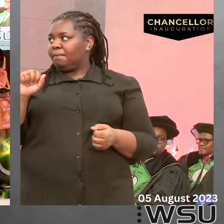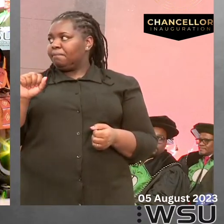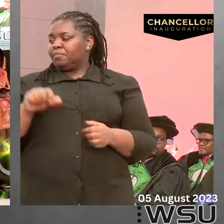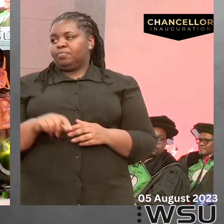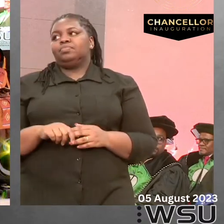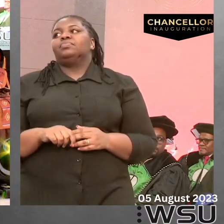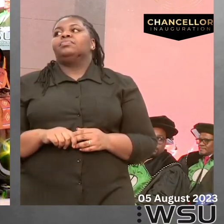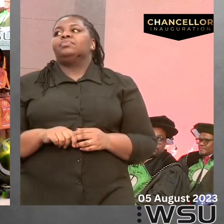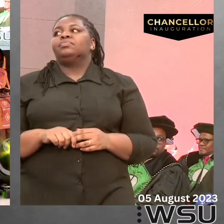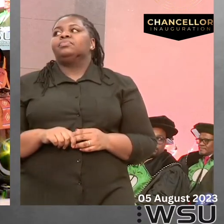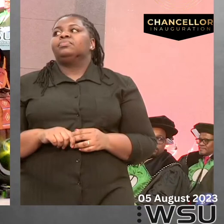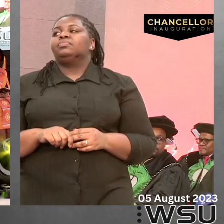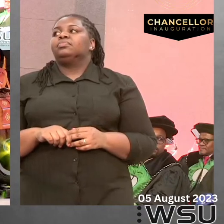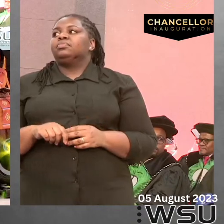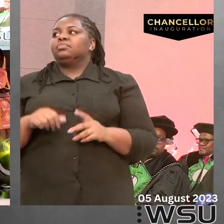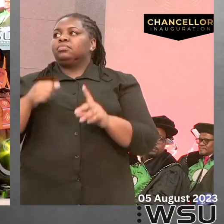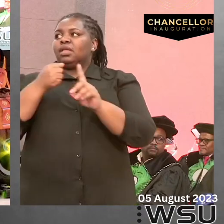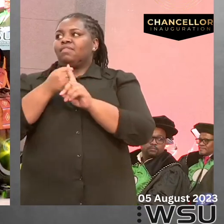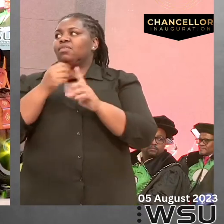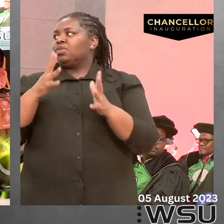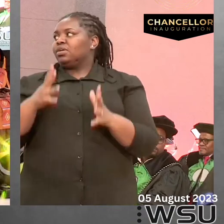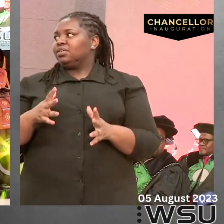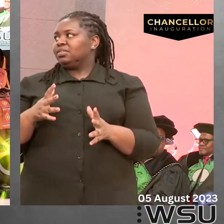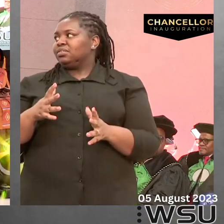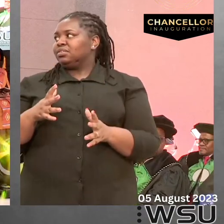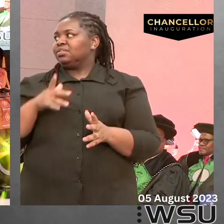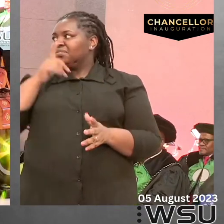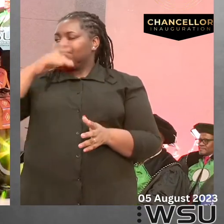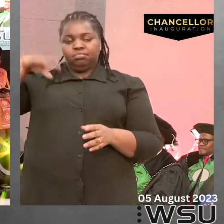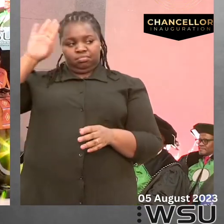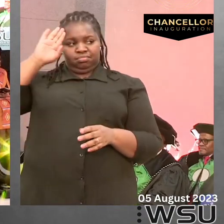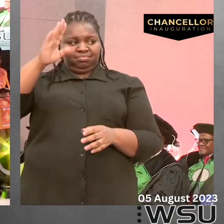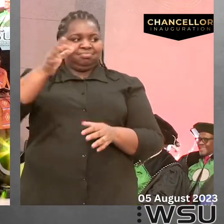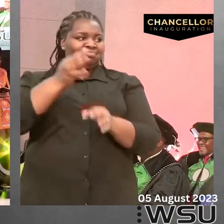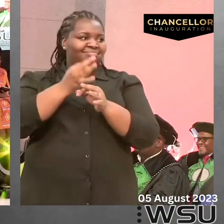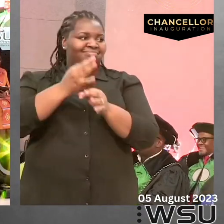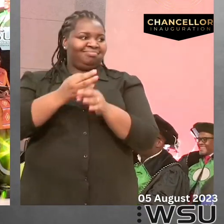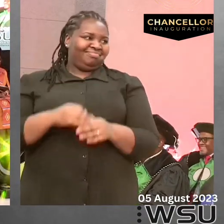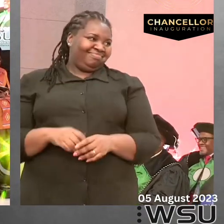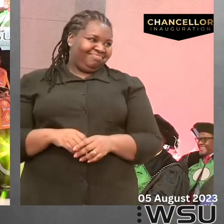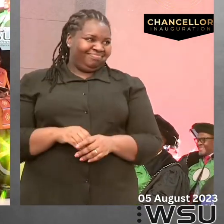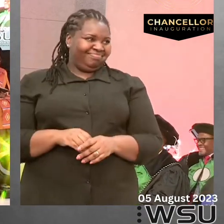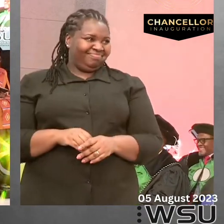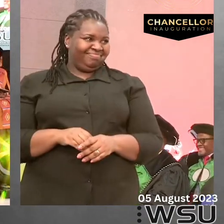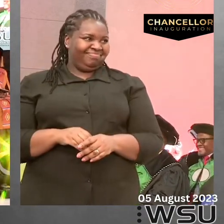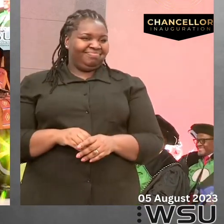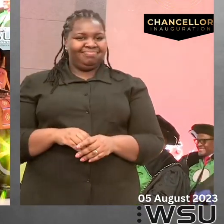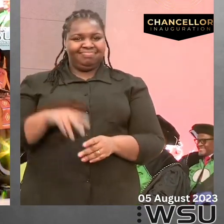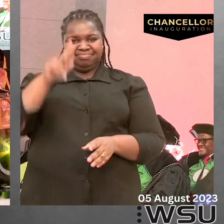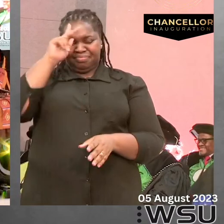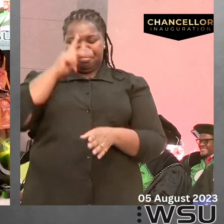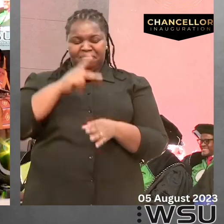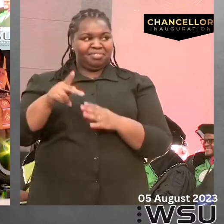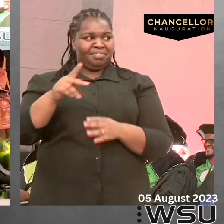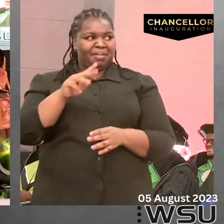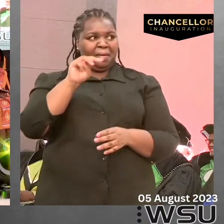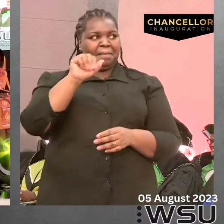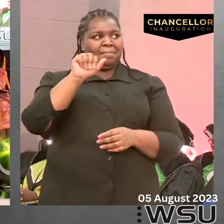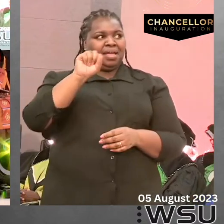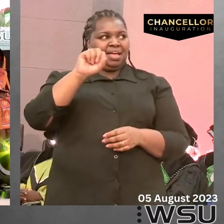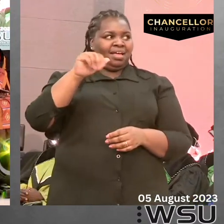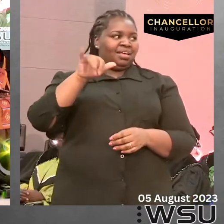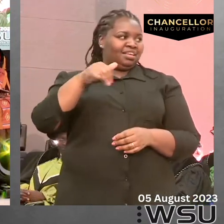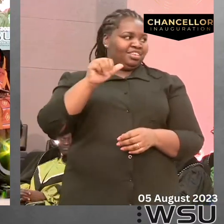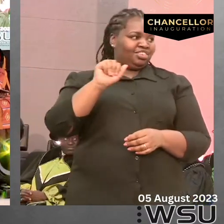Swema, Advocate Rambani, Baba Rumelise Bachumela Hayan, Advocate Professor Mazwai, we really want